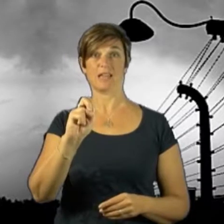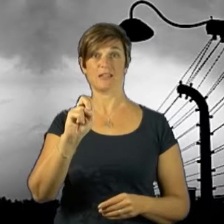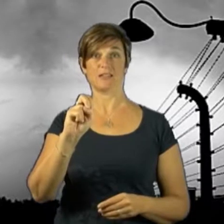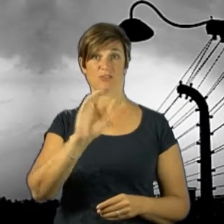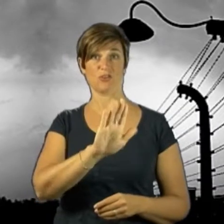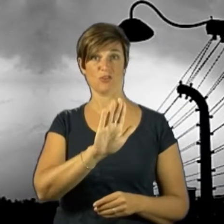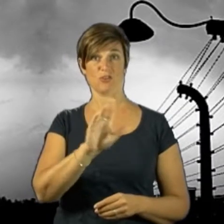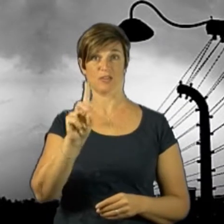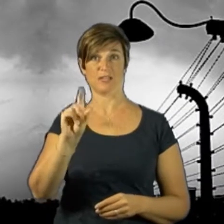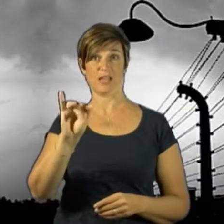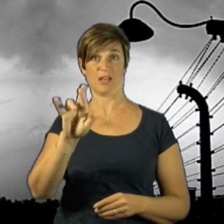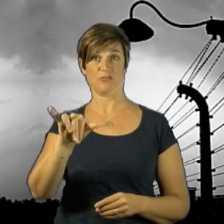Annie Roman's.